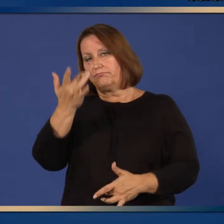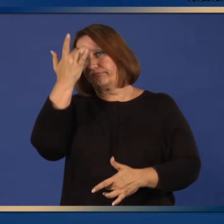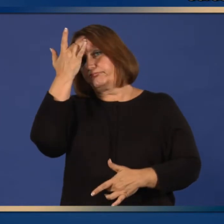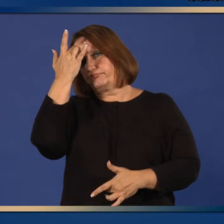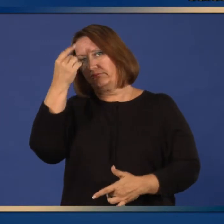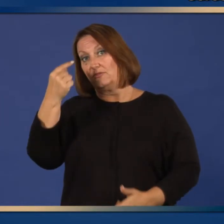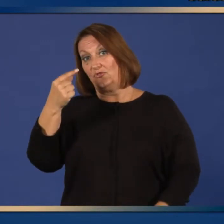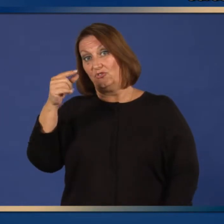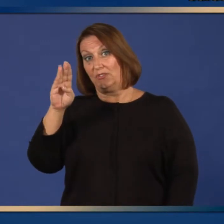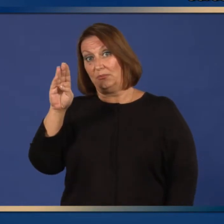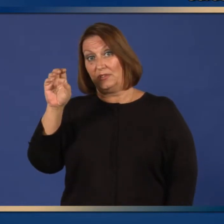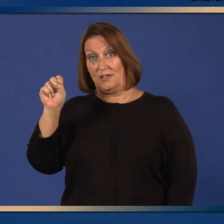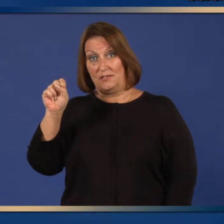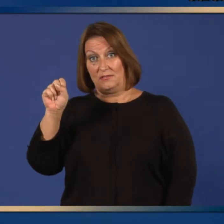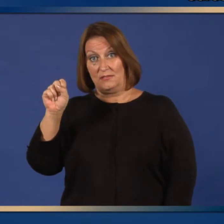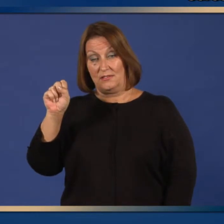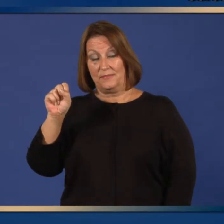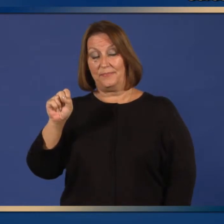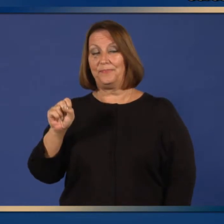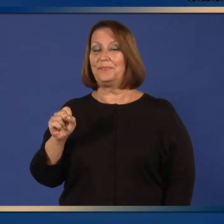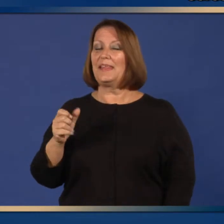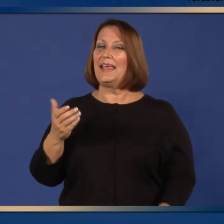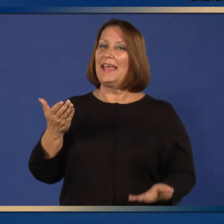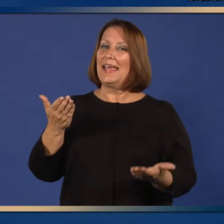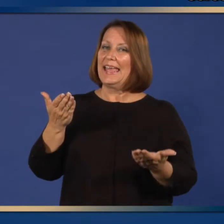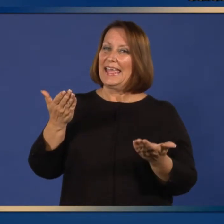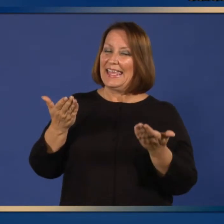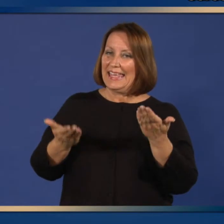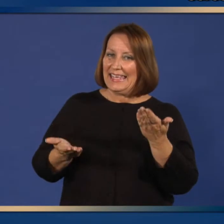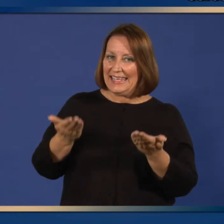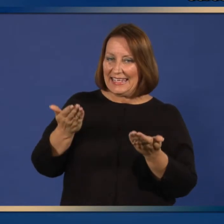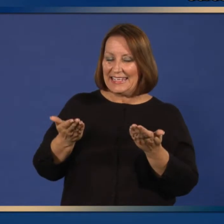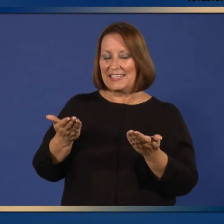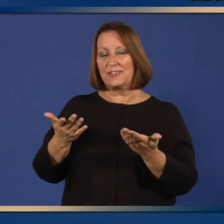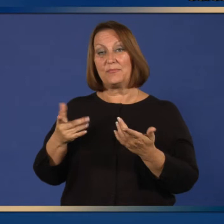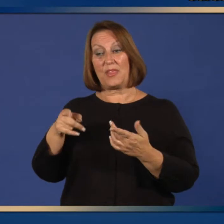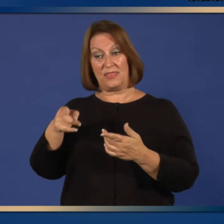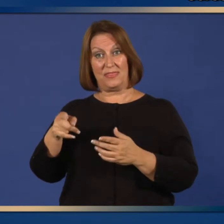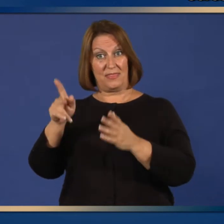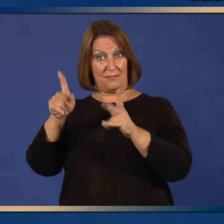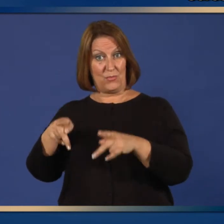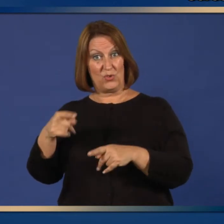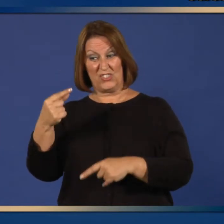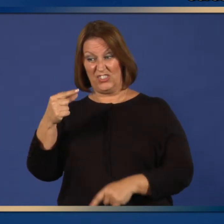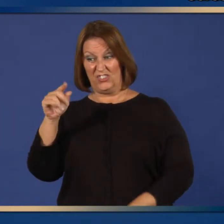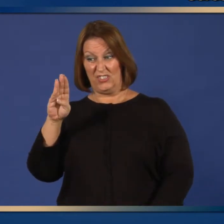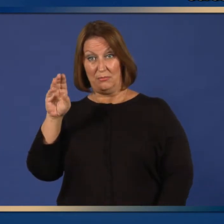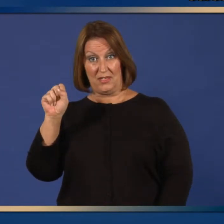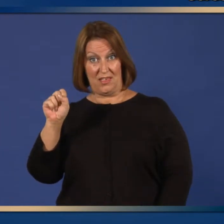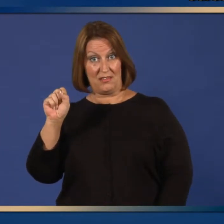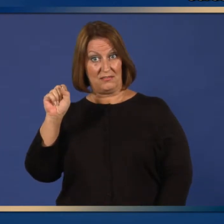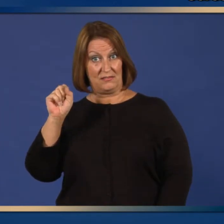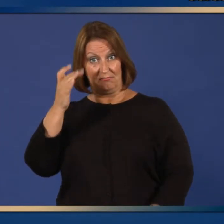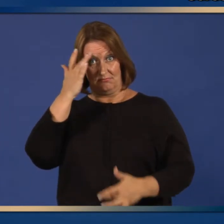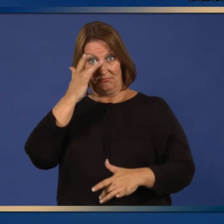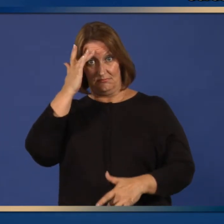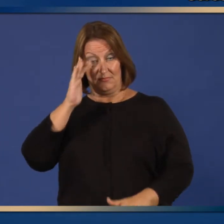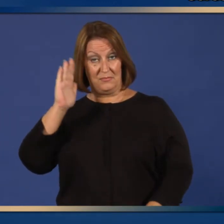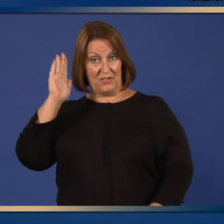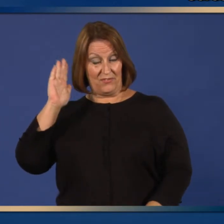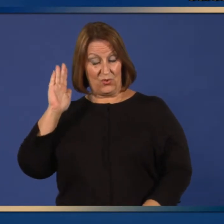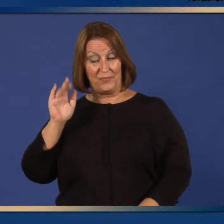but who are known to have developed Guillain-Barré syndrome within 6 weeks after receiving a